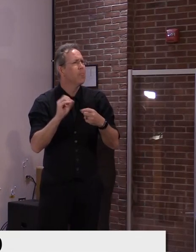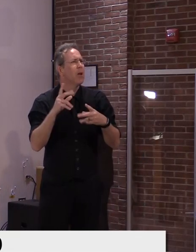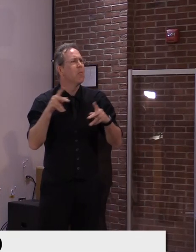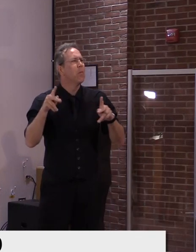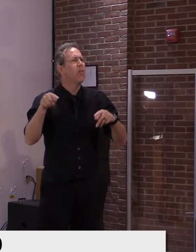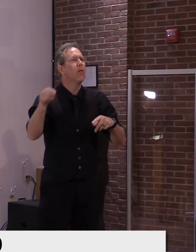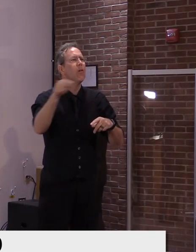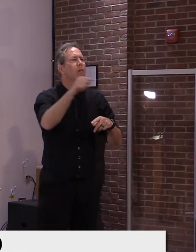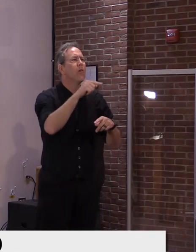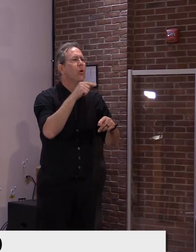income from Department of Labor